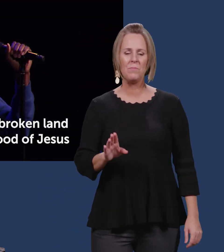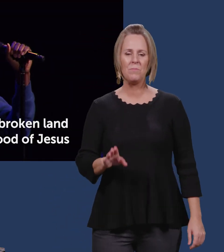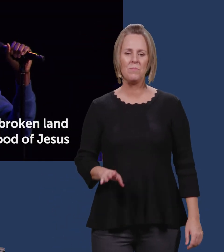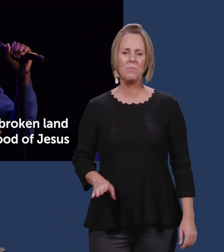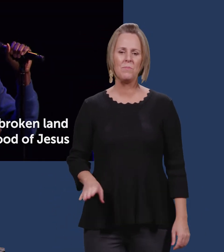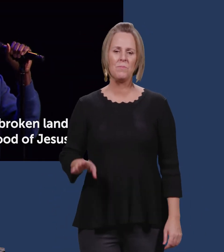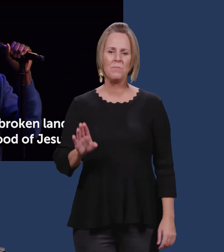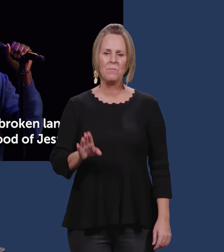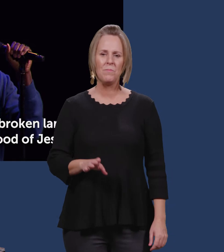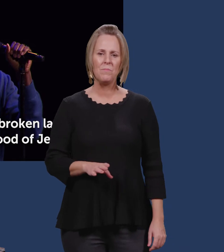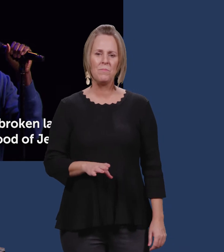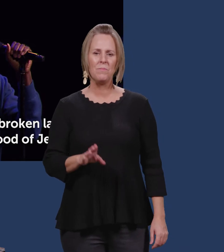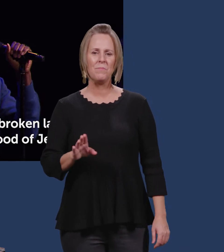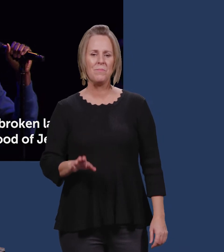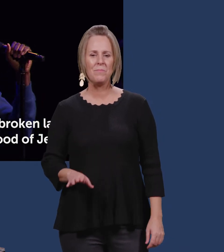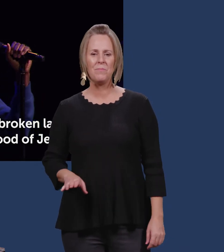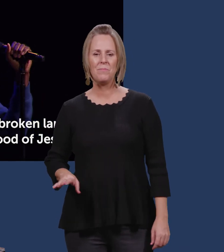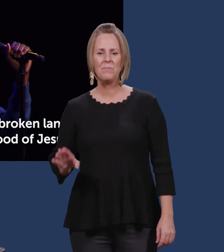death.